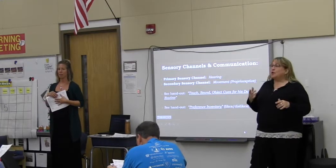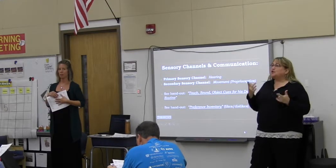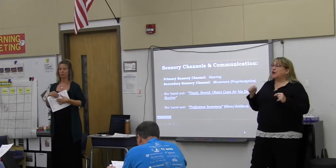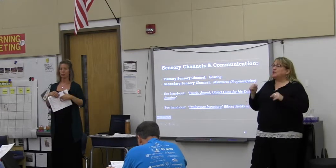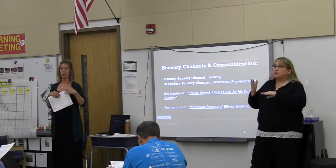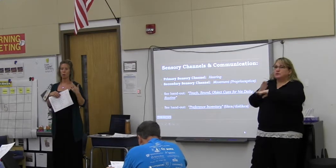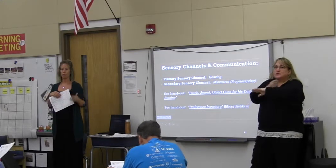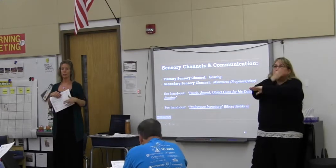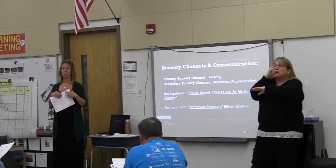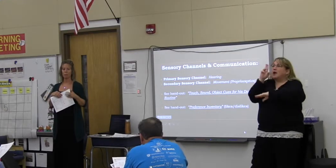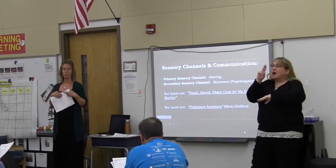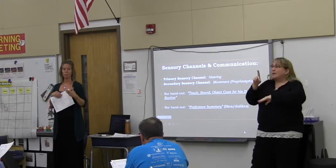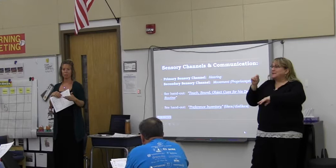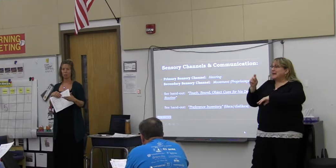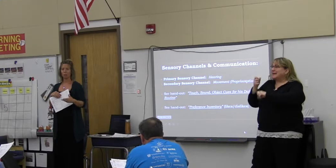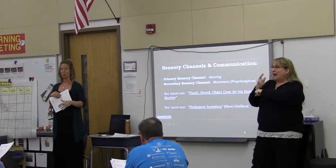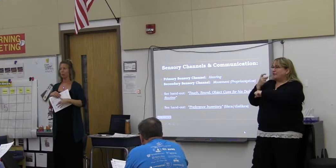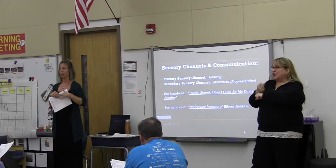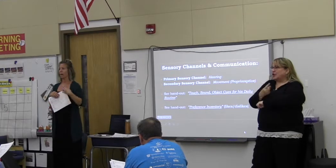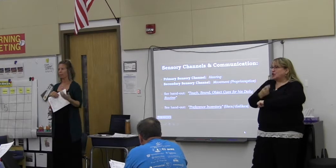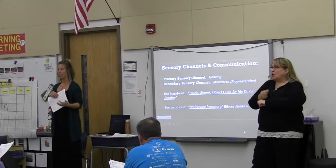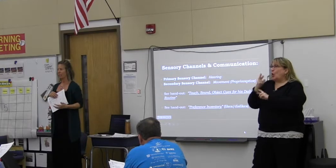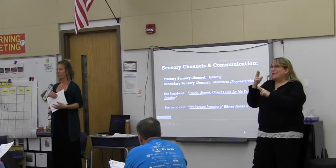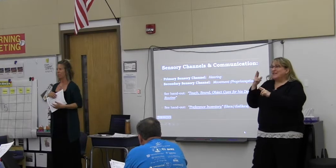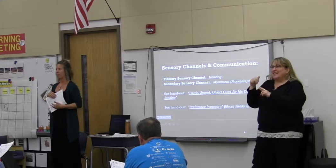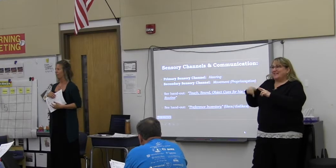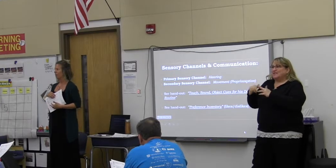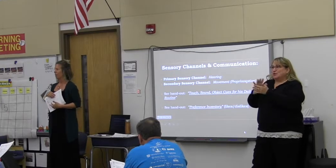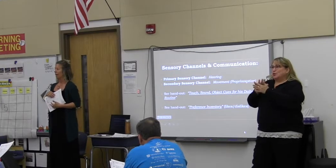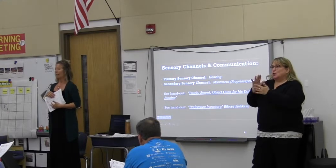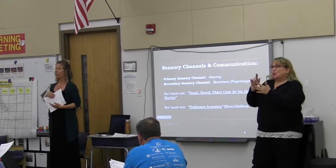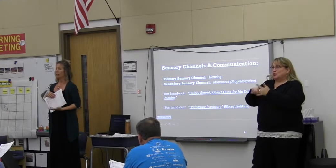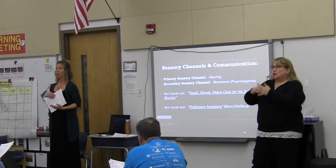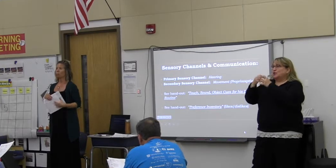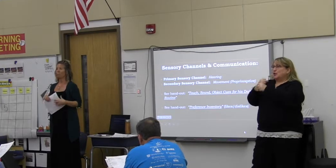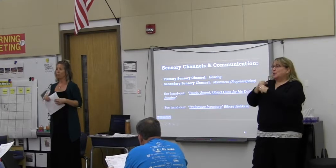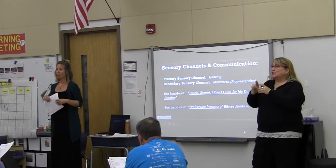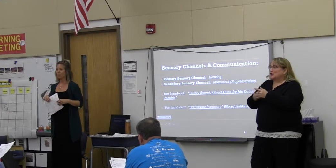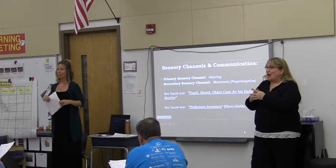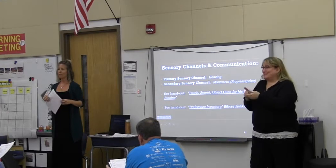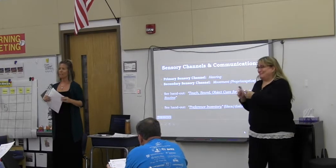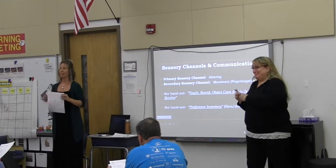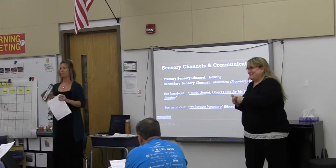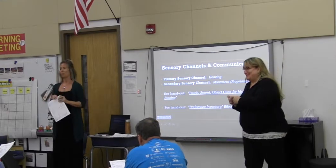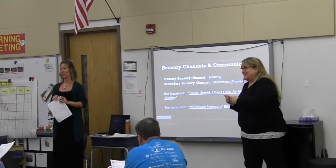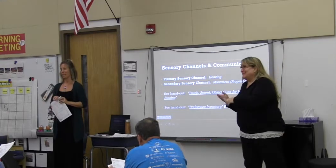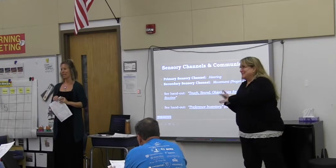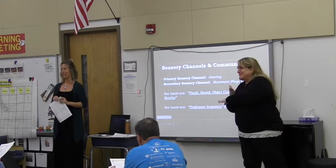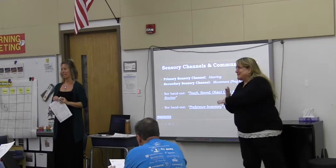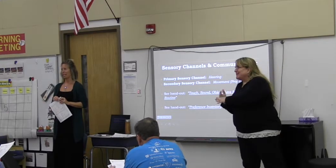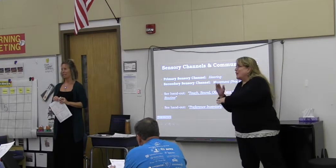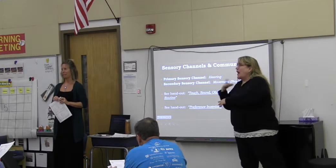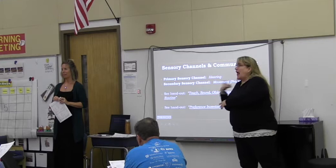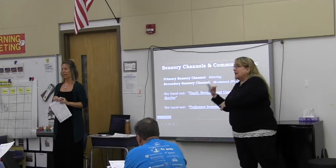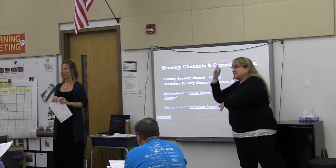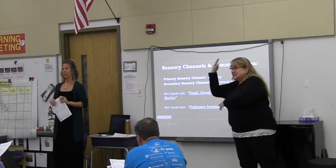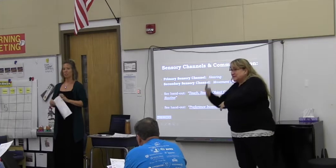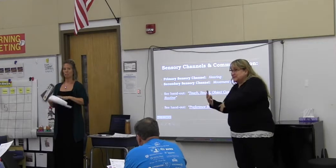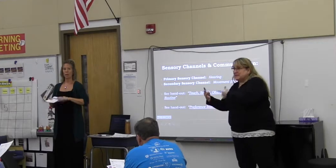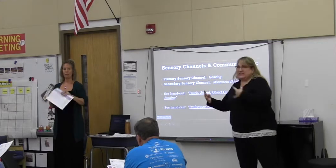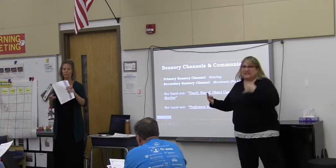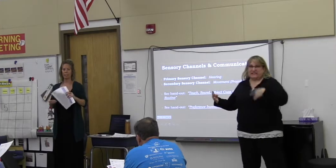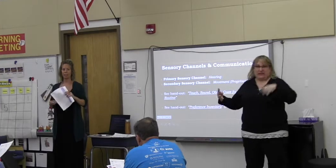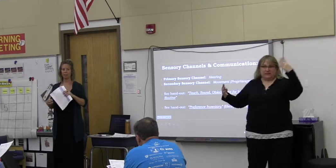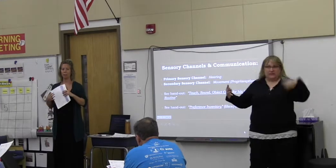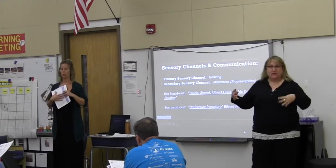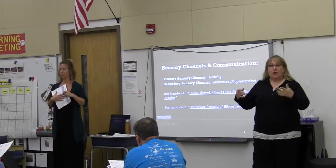every year. So hopefully in the beginning of this school year, we're going to update it again with them and look at what's motivating to them and what they don't like. Okay? So